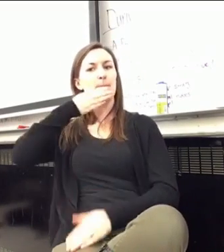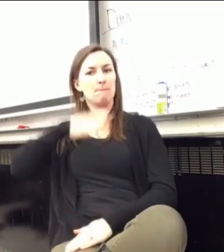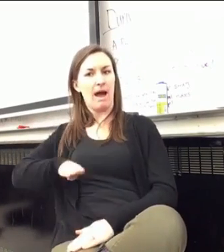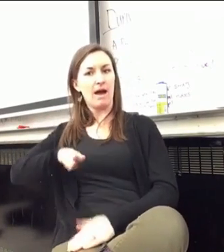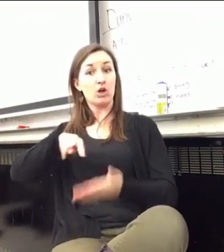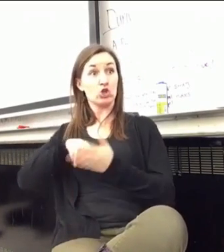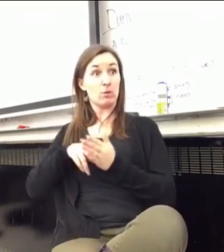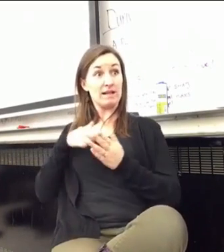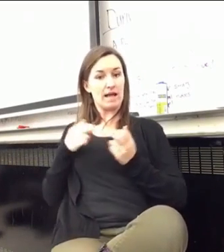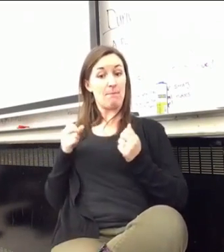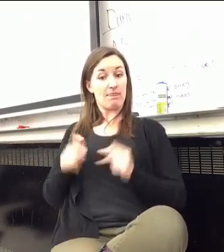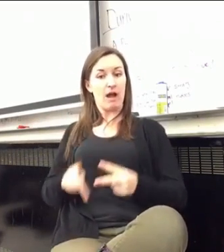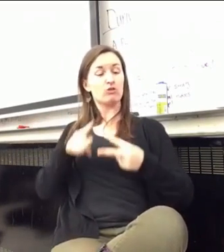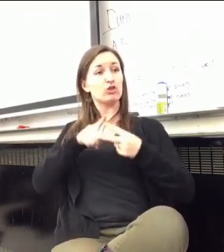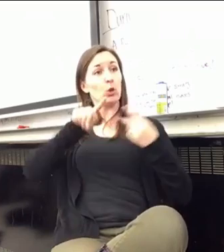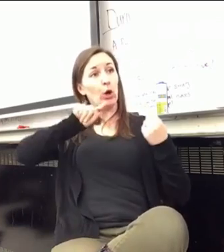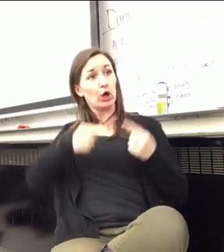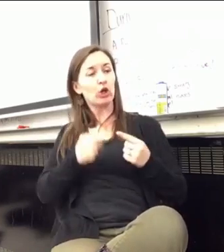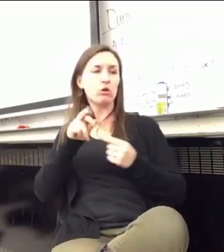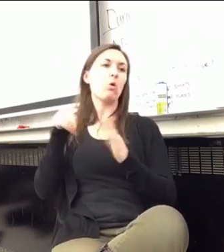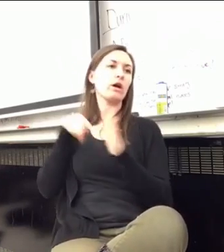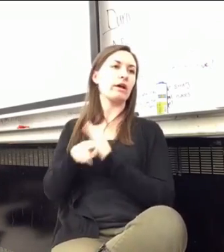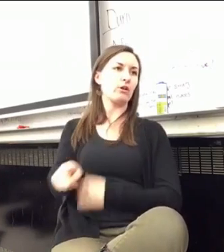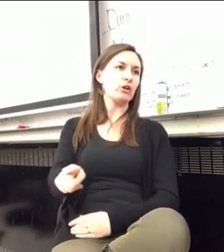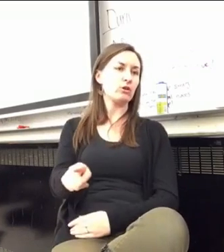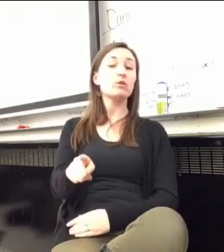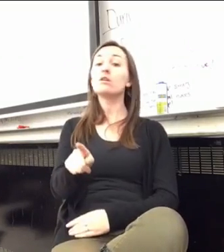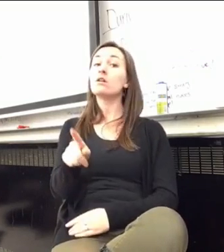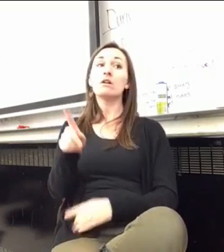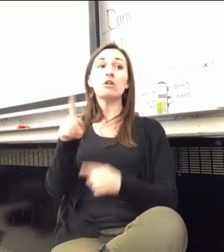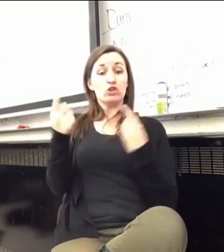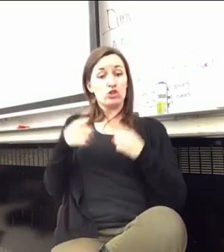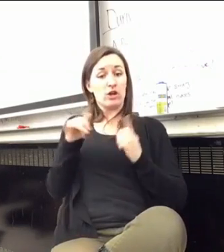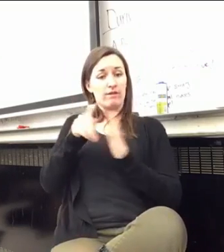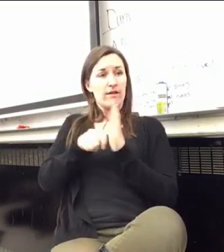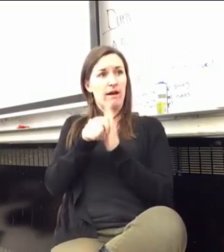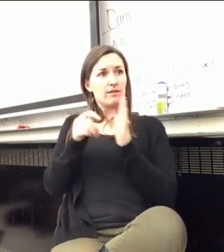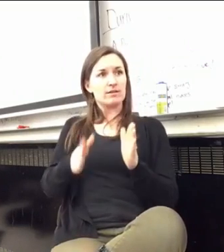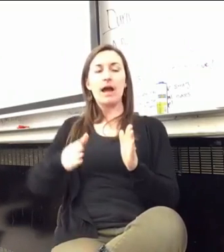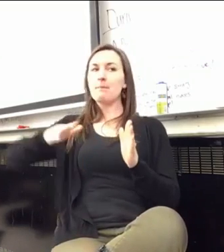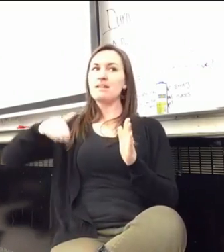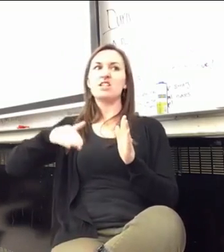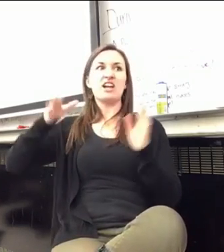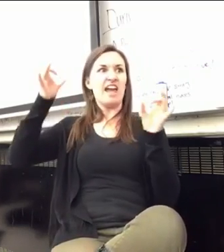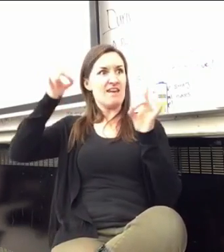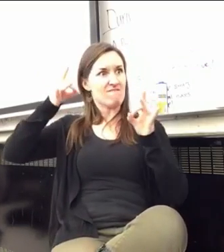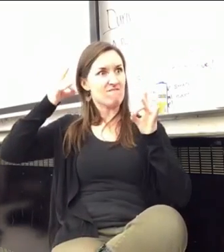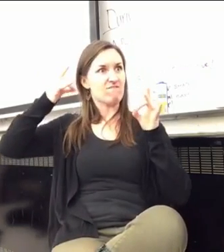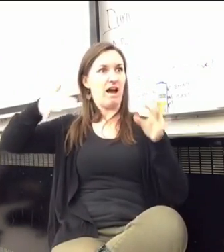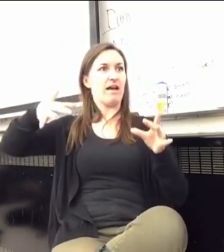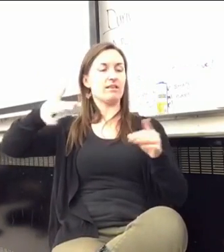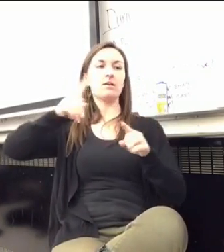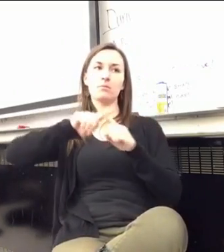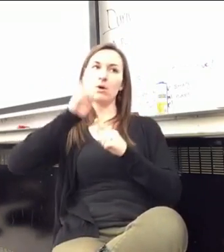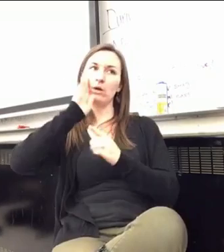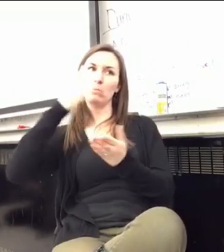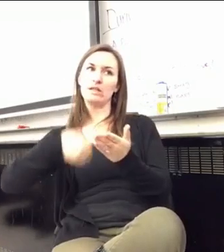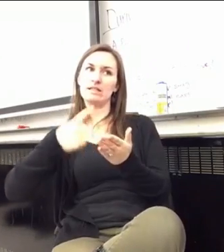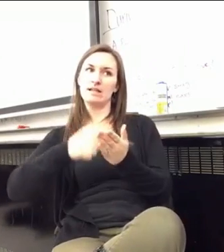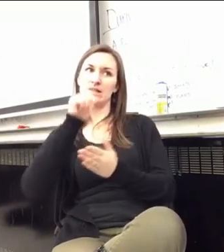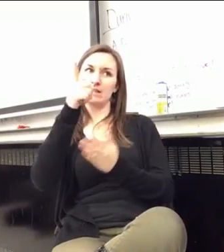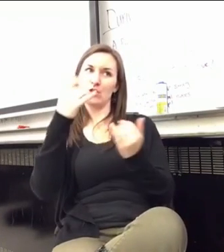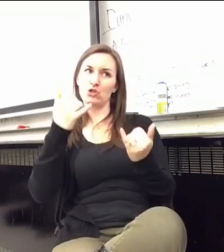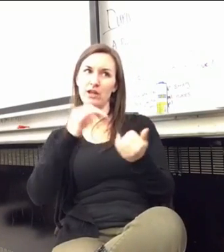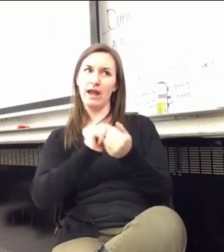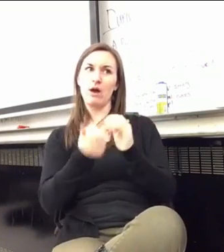kill you. Now, at this time, we are not going to have the violence rise. We'll talk about later how the violence rises at the end of today. Okay? But